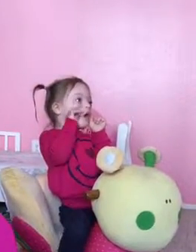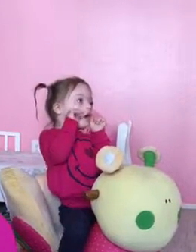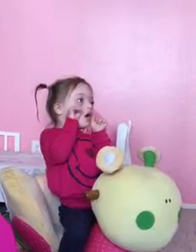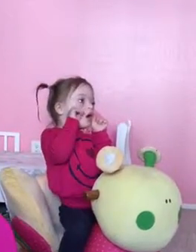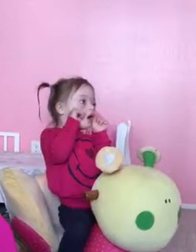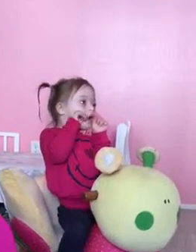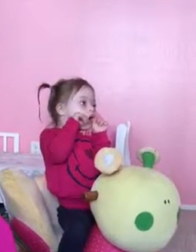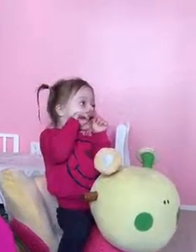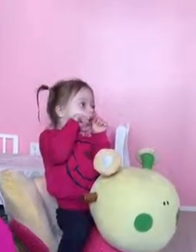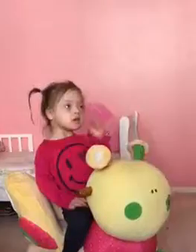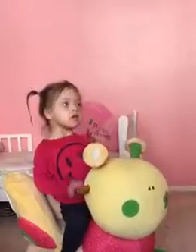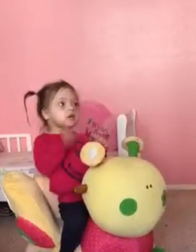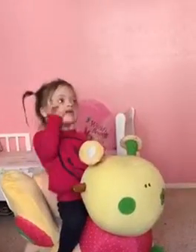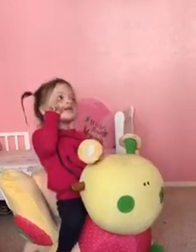Yeah! Horse!